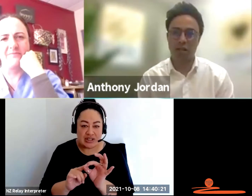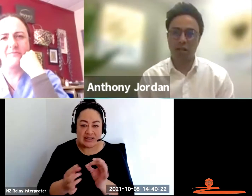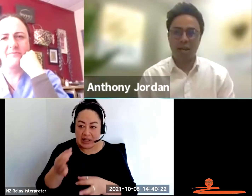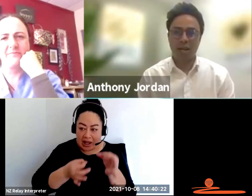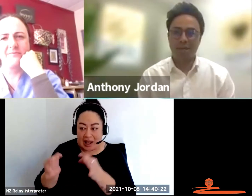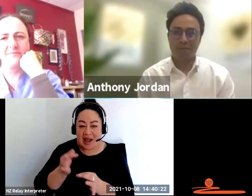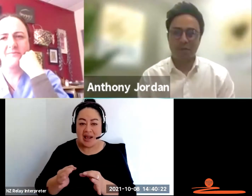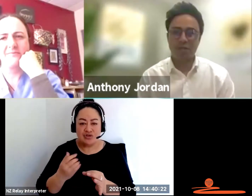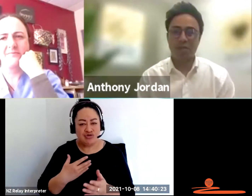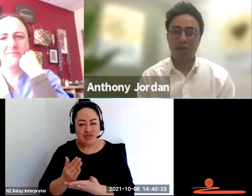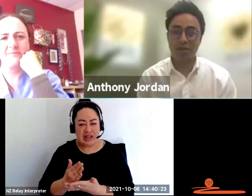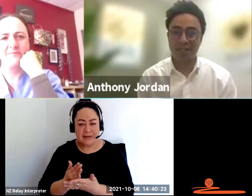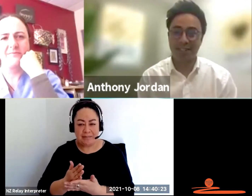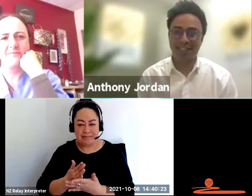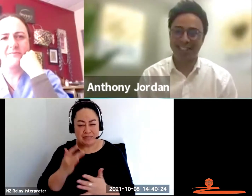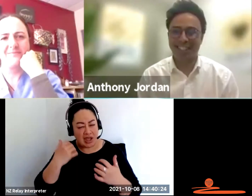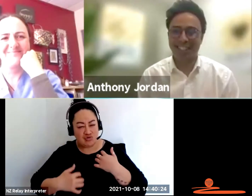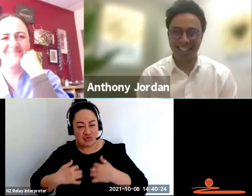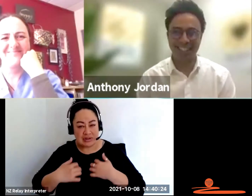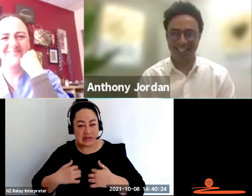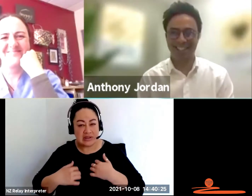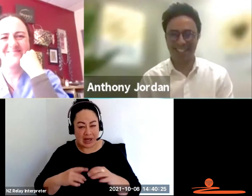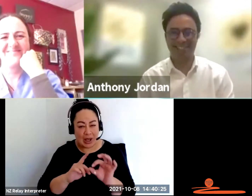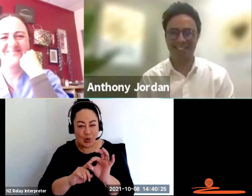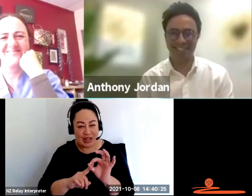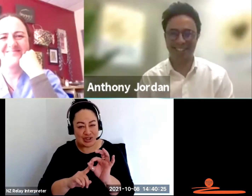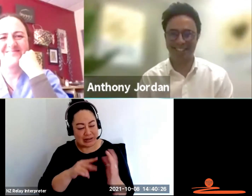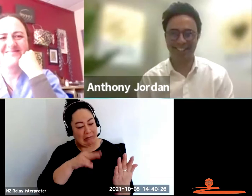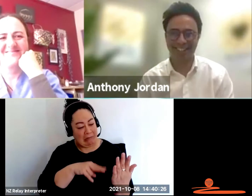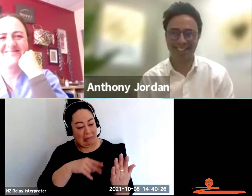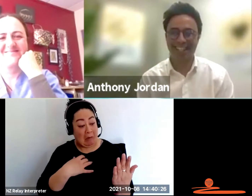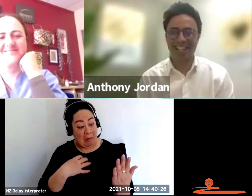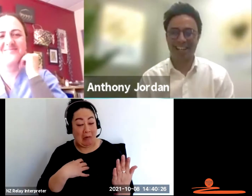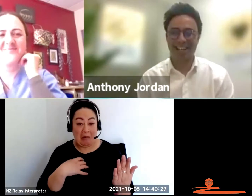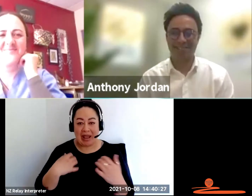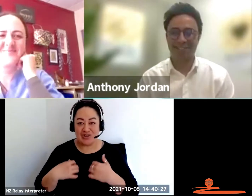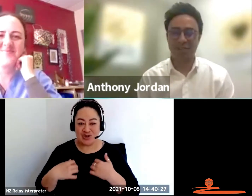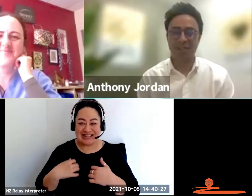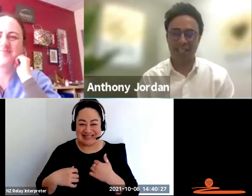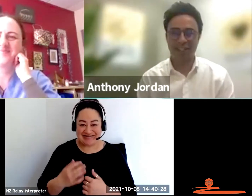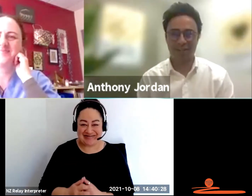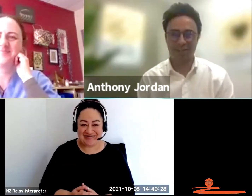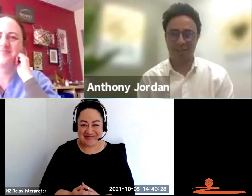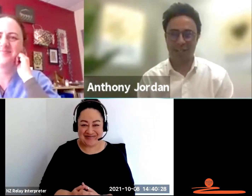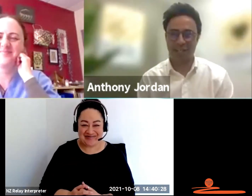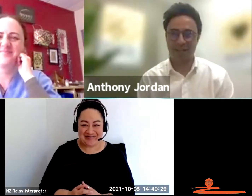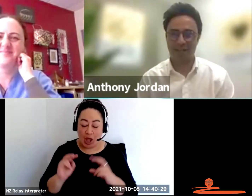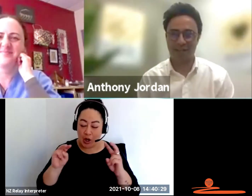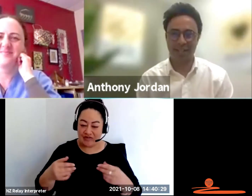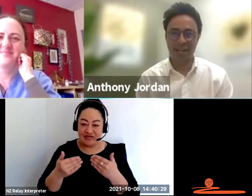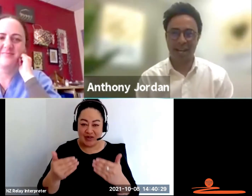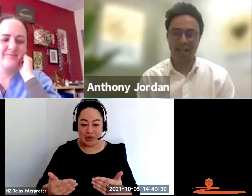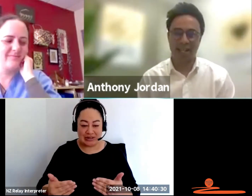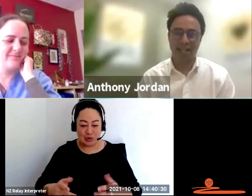questions with some interesting ones in there just to keep us on our toes. So we're really looking forward to being able